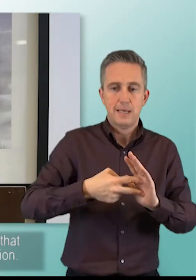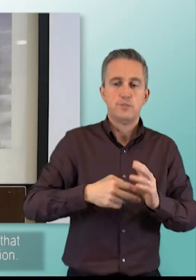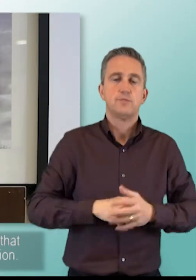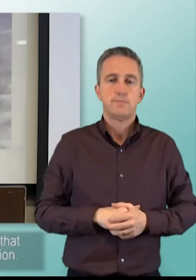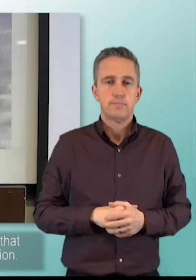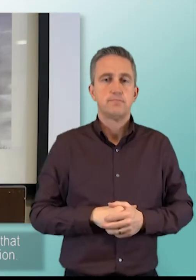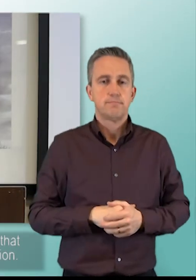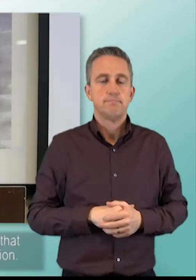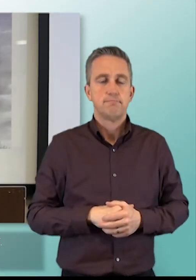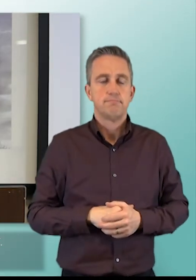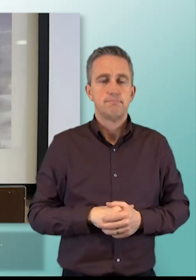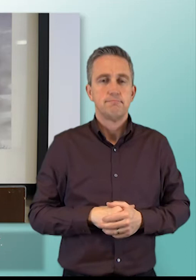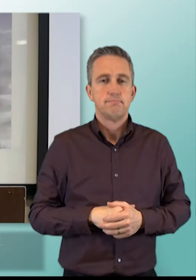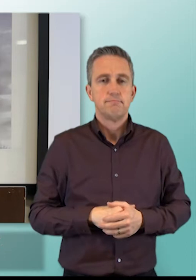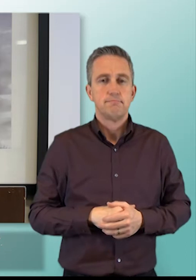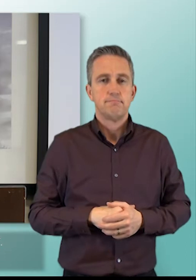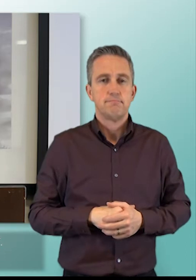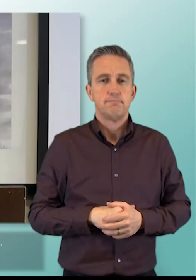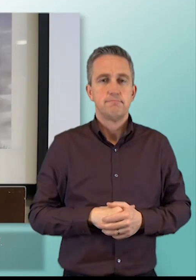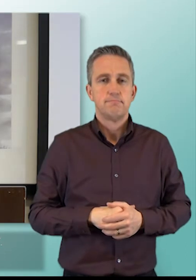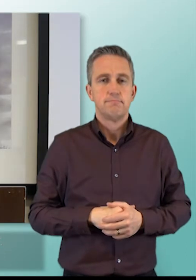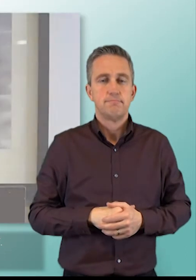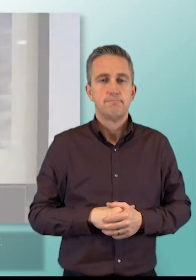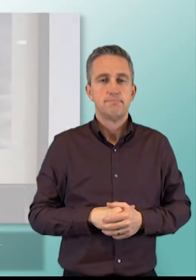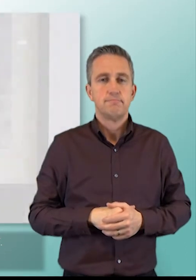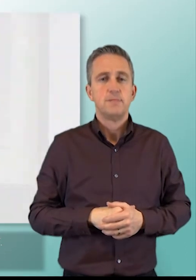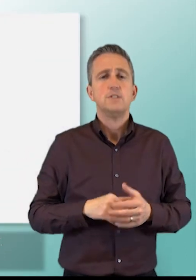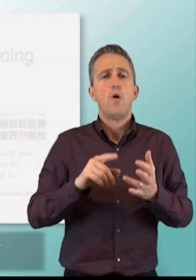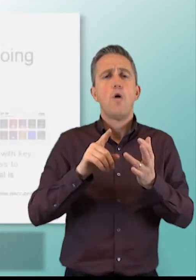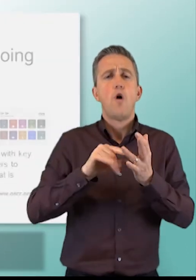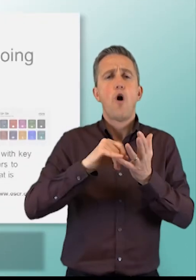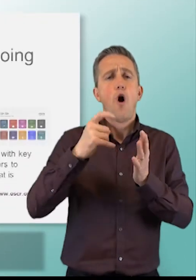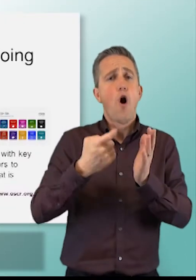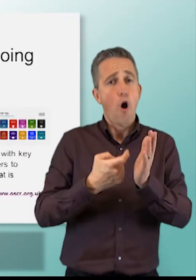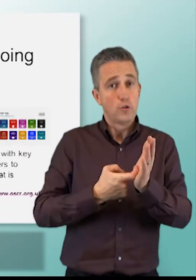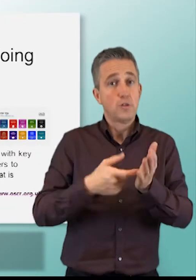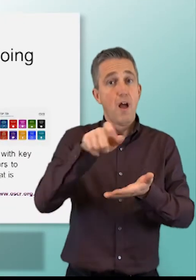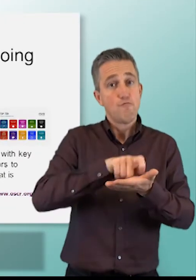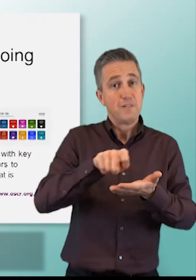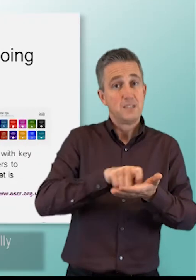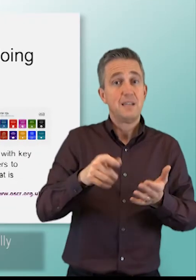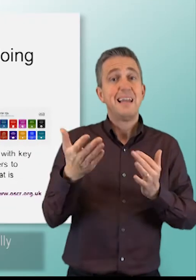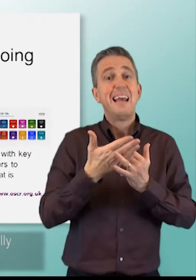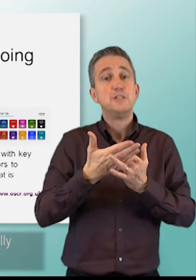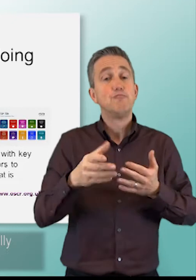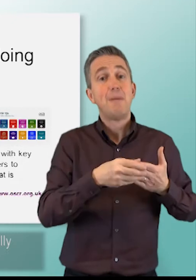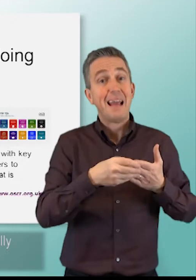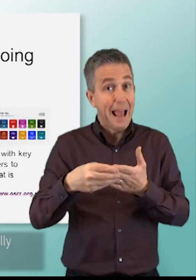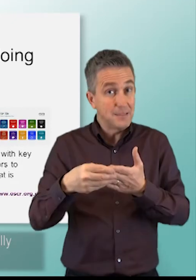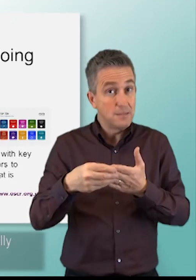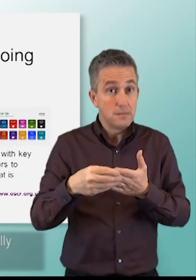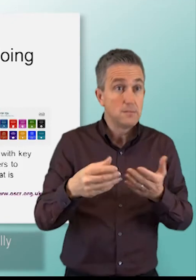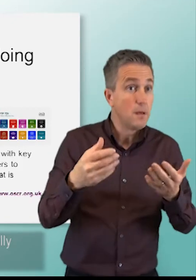your organisation. You may want to ask questions about that after. What are we doing at the moment? We've produced our interim guidance, so